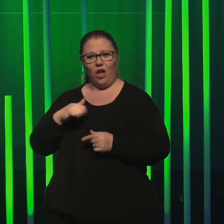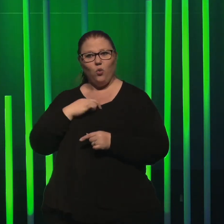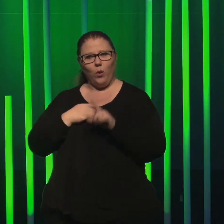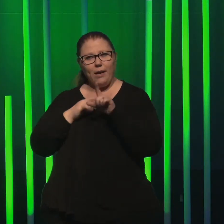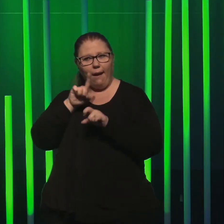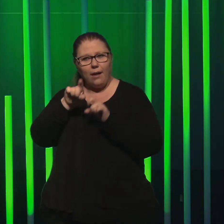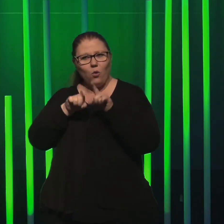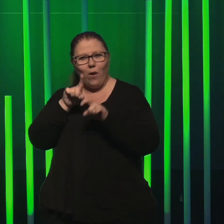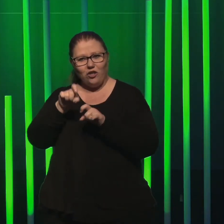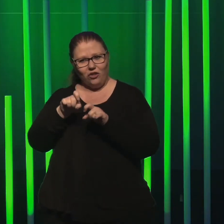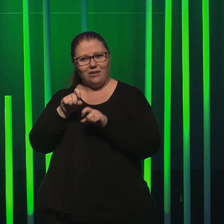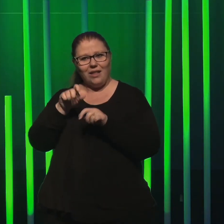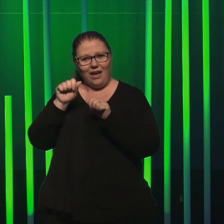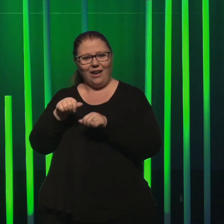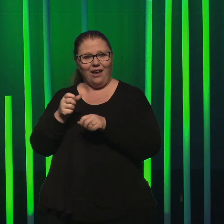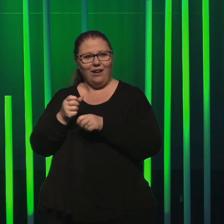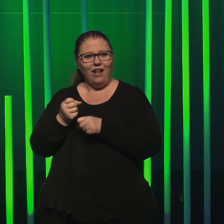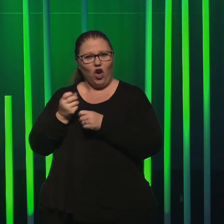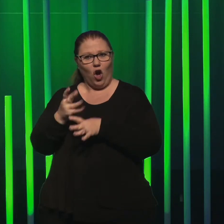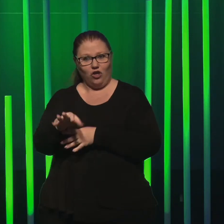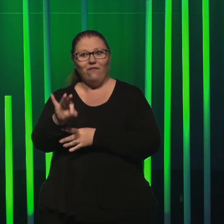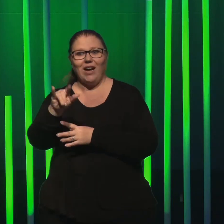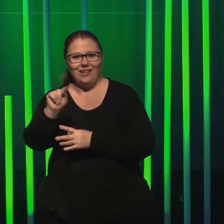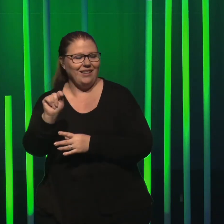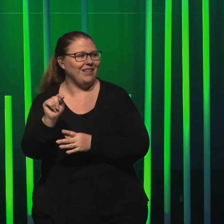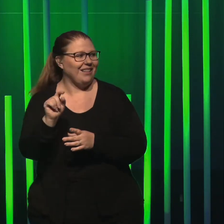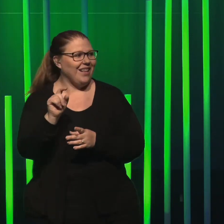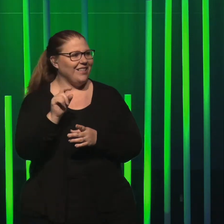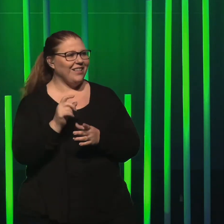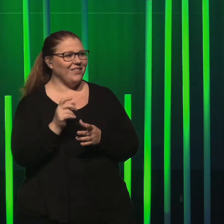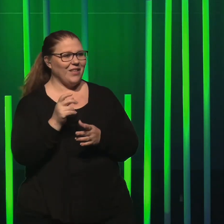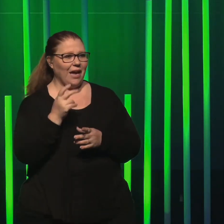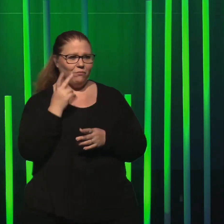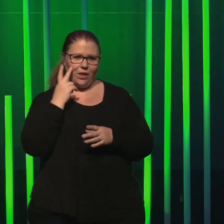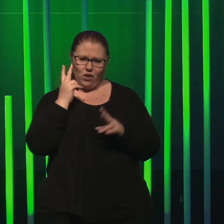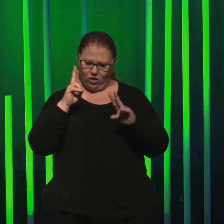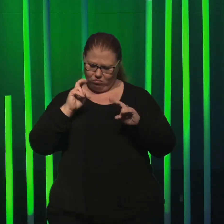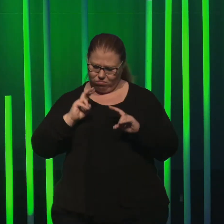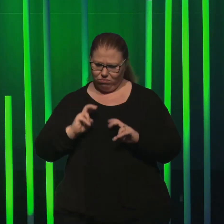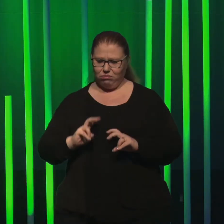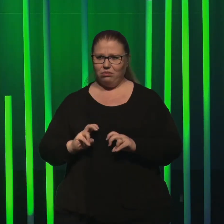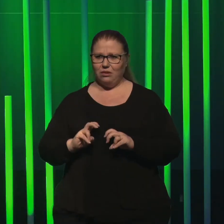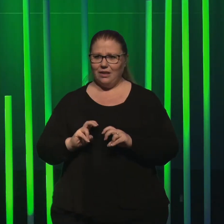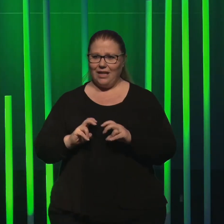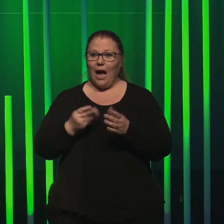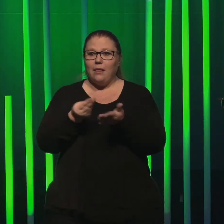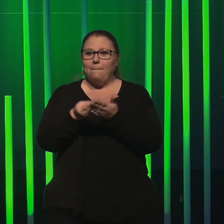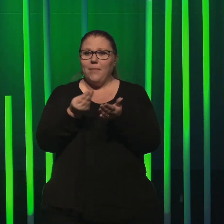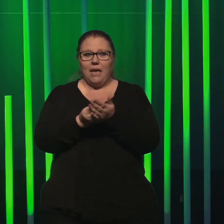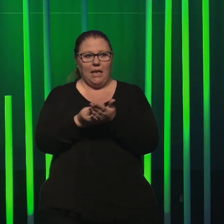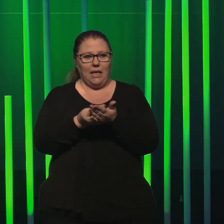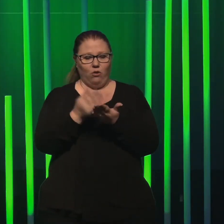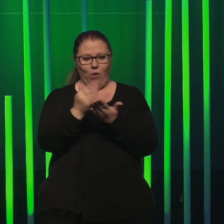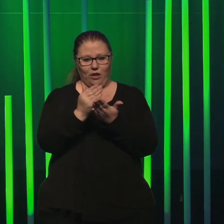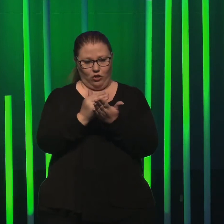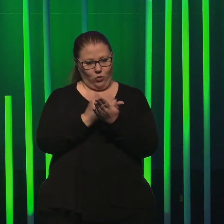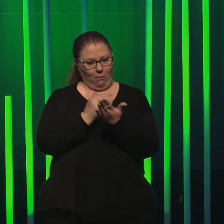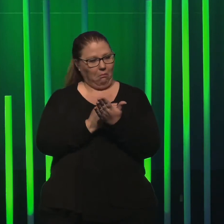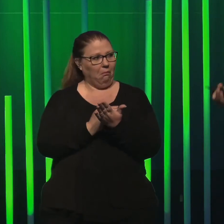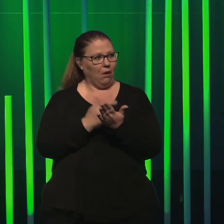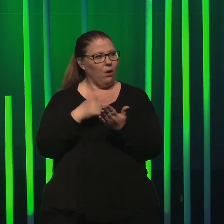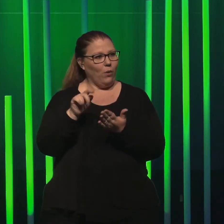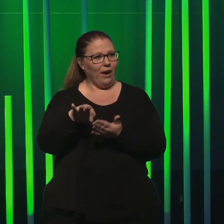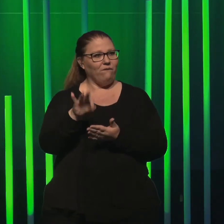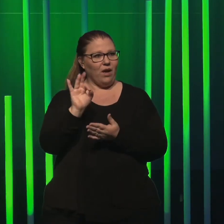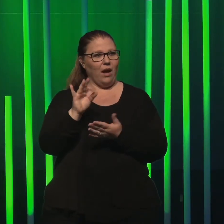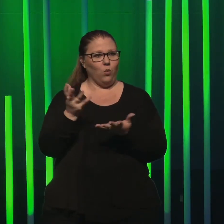questions that could get to the center of our lives. Like we could say, well, let's just take a look at the checkbook registry, right? And we could usually find